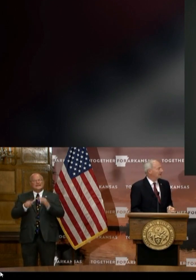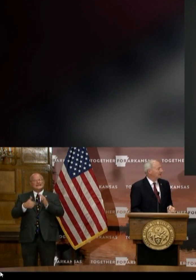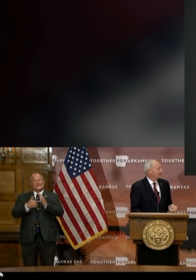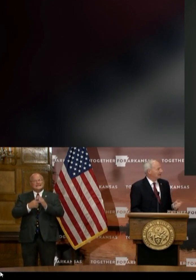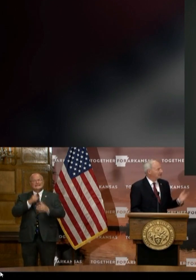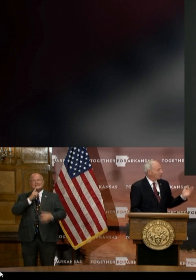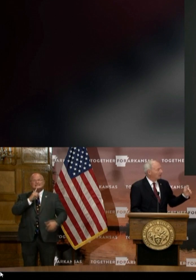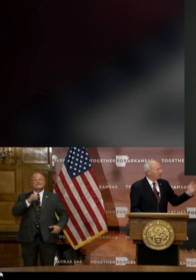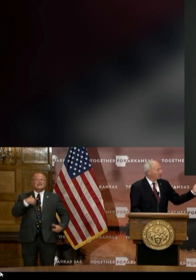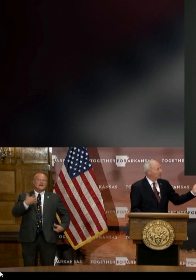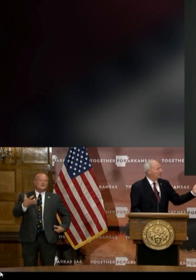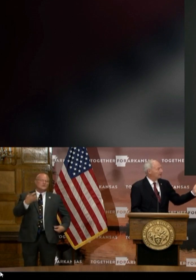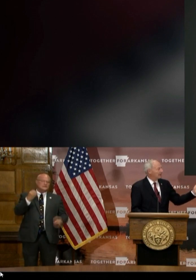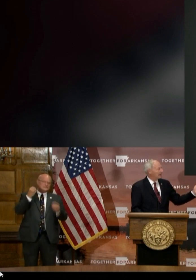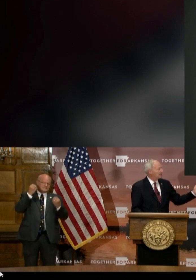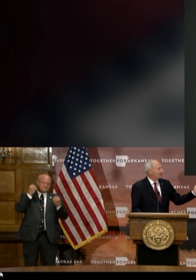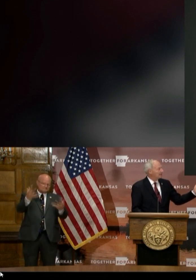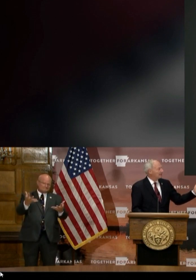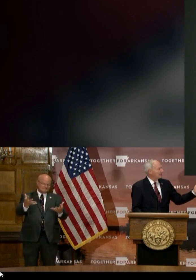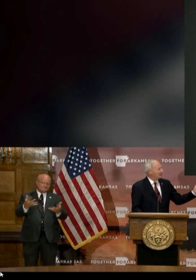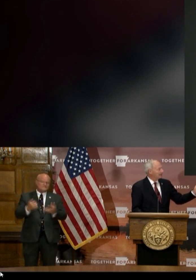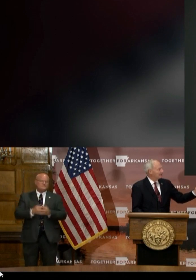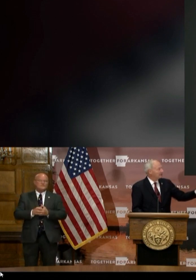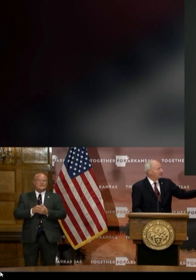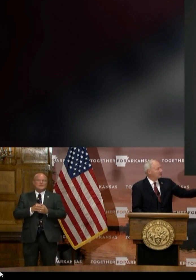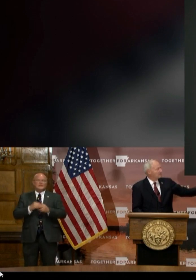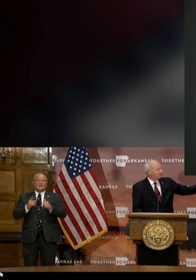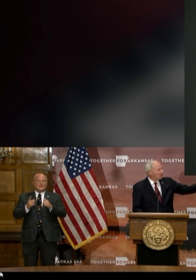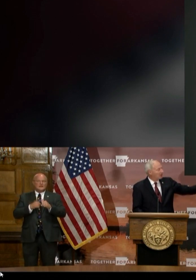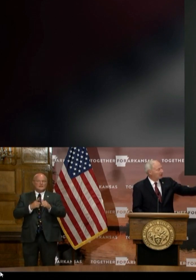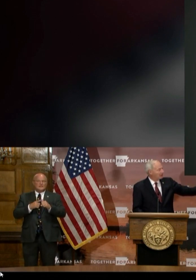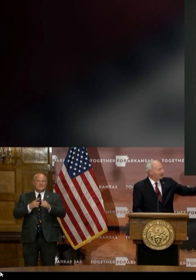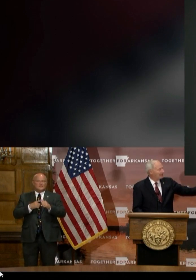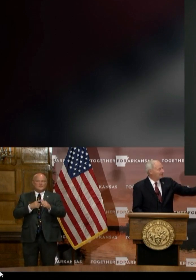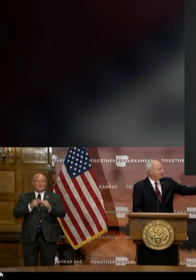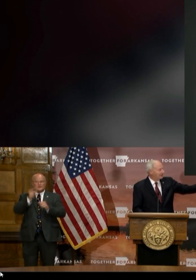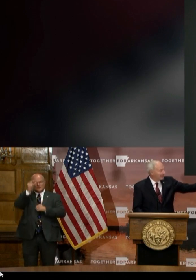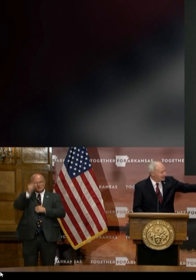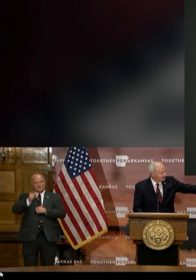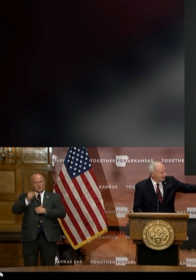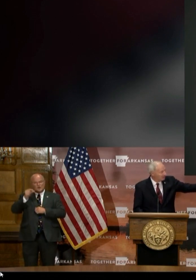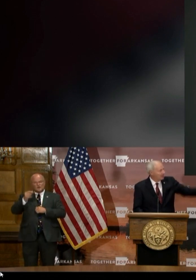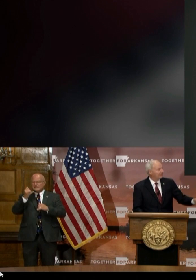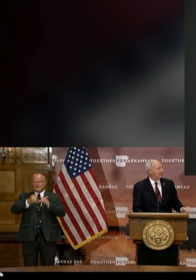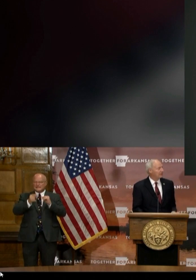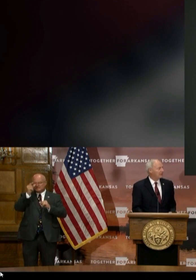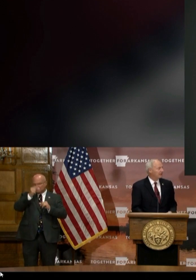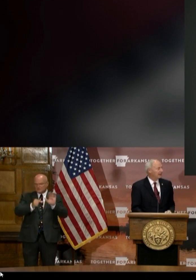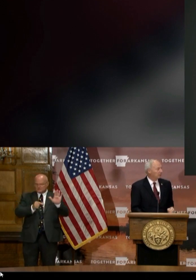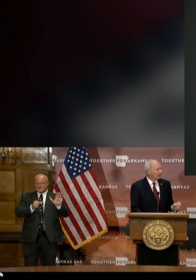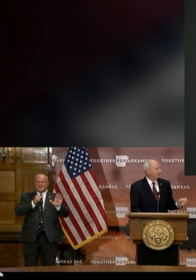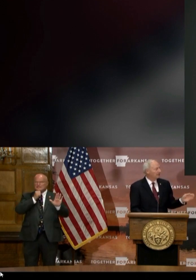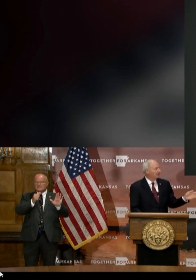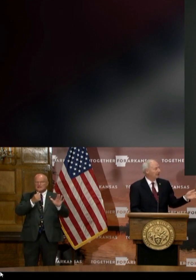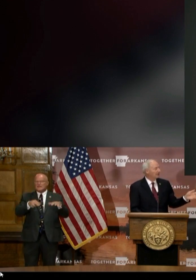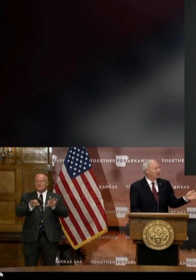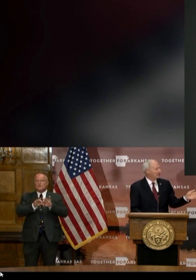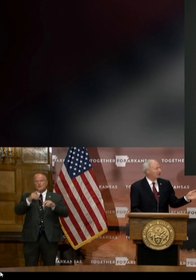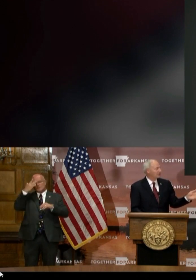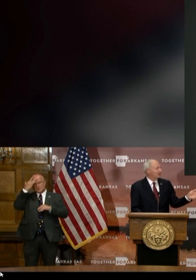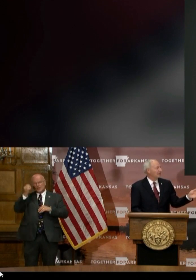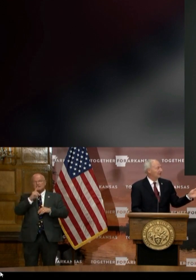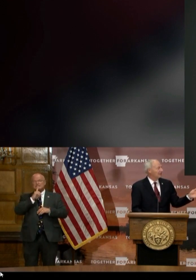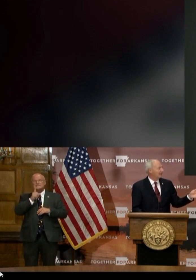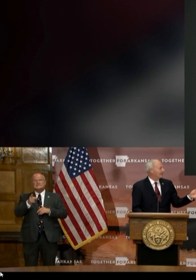is I just wanted to point this out. The first bar graph, or the last bar graph there, is not that relevant because